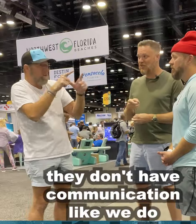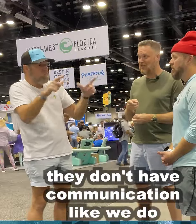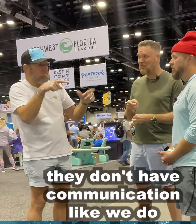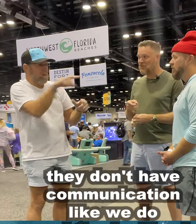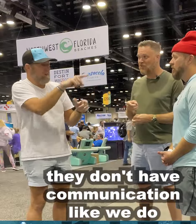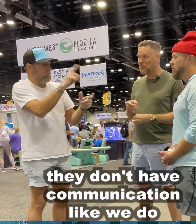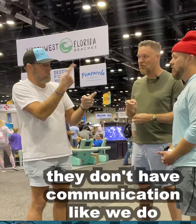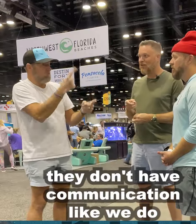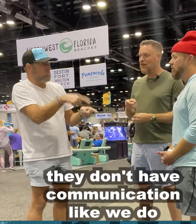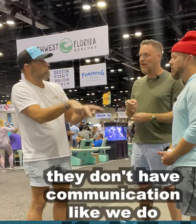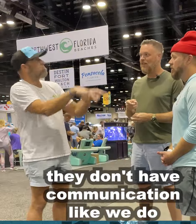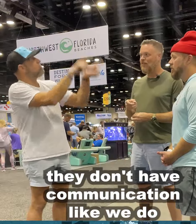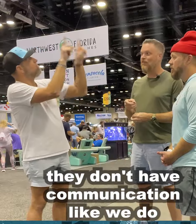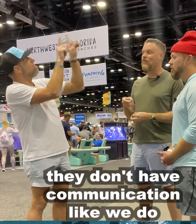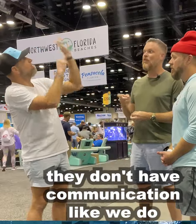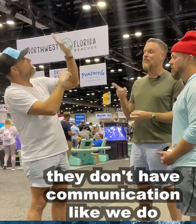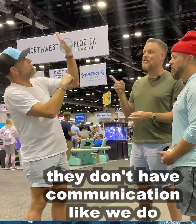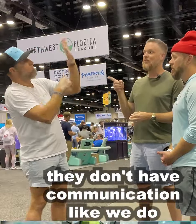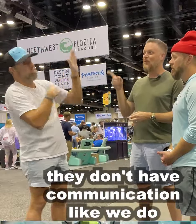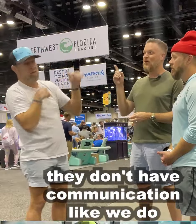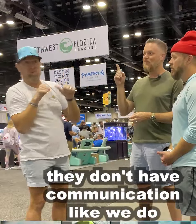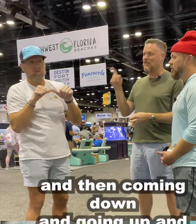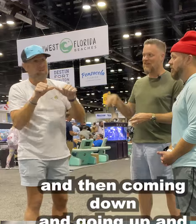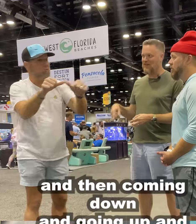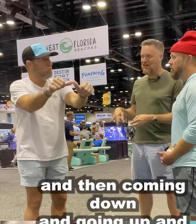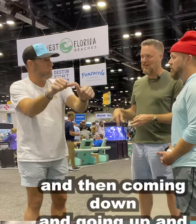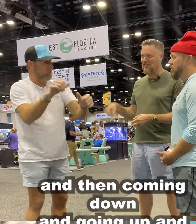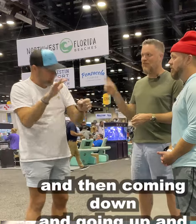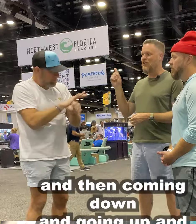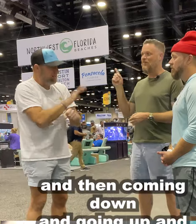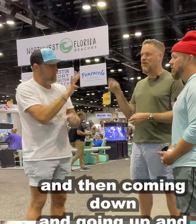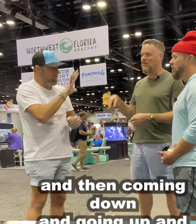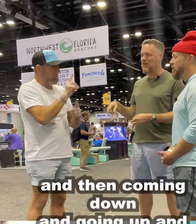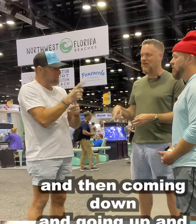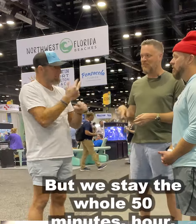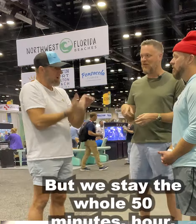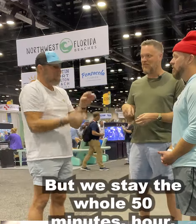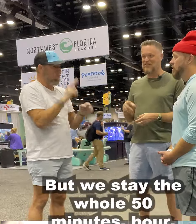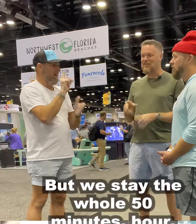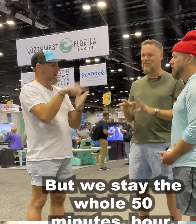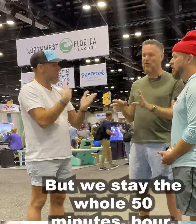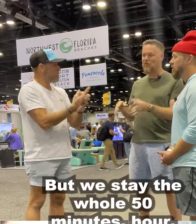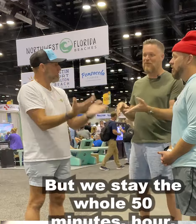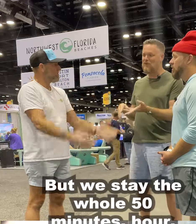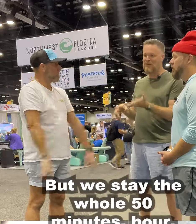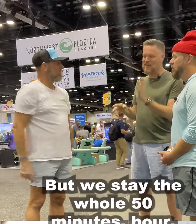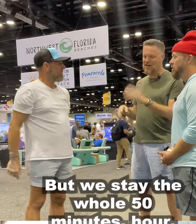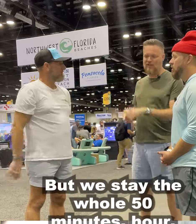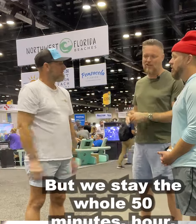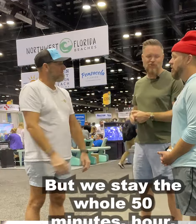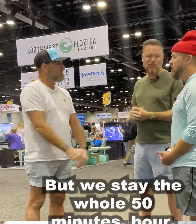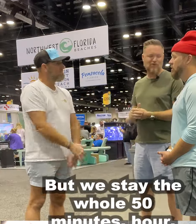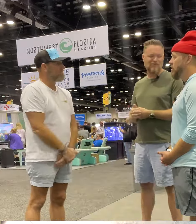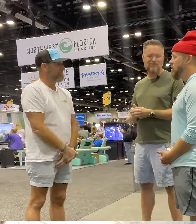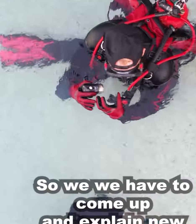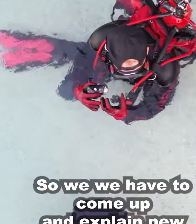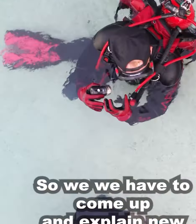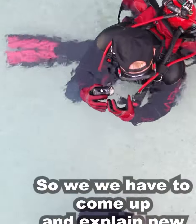like we do. And they're like, I see them going up and then coming down and going up and coming down. But we stay the whole 50-minute hour underwater. So we